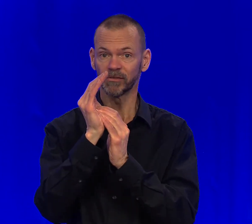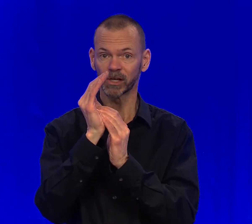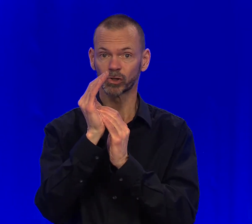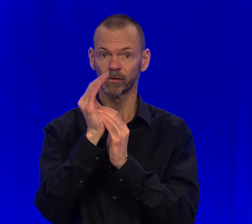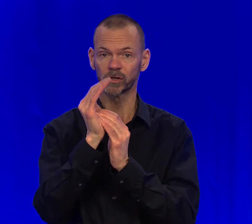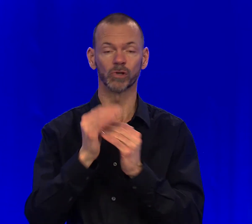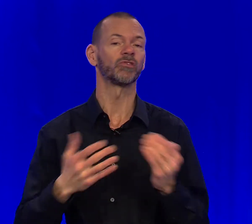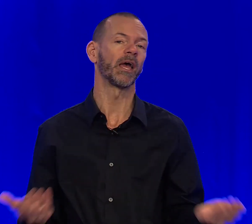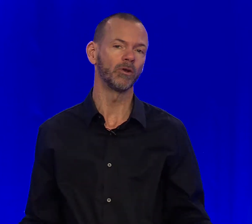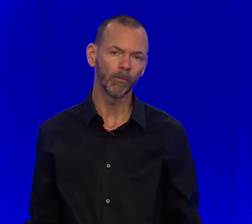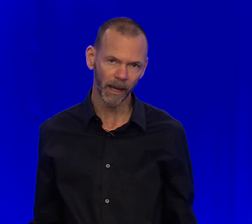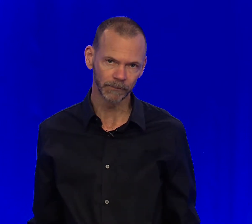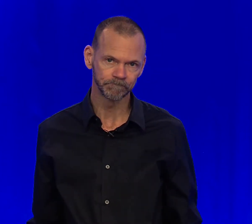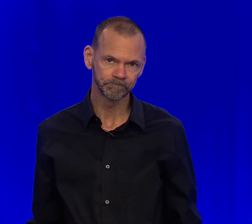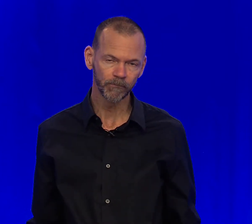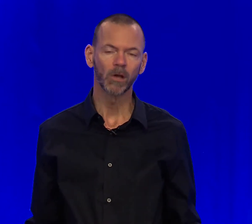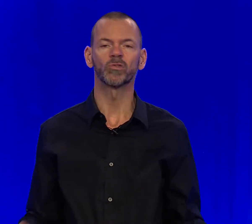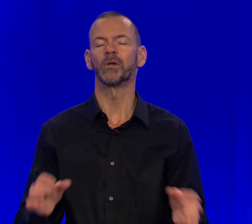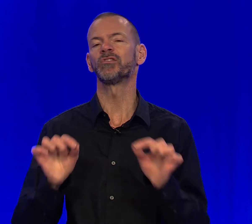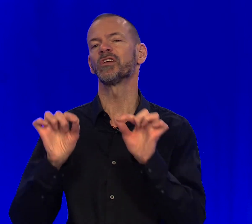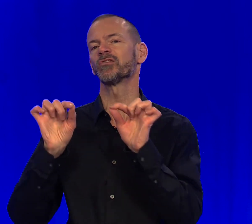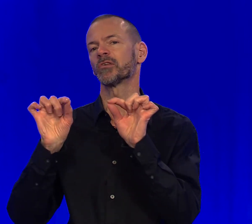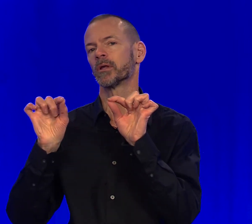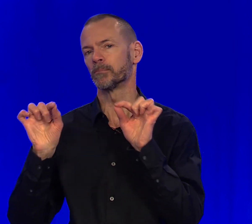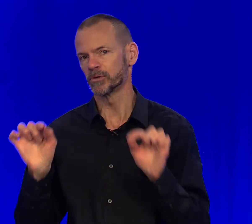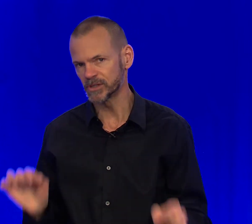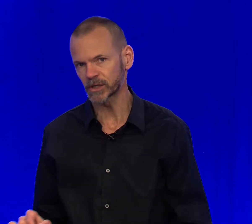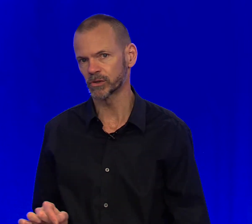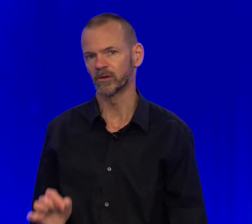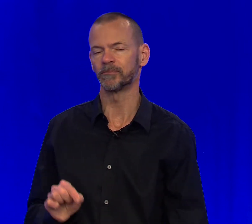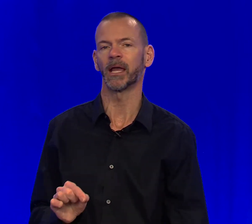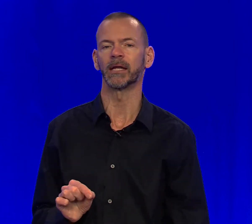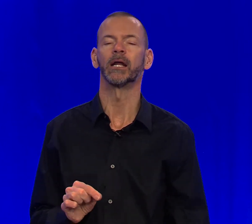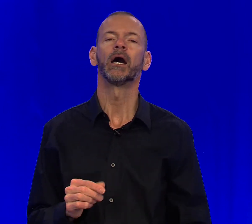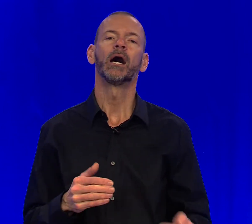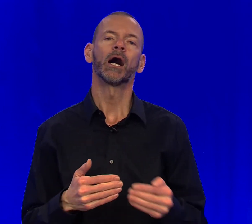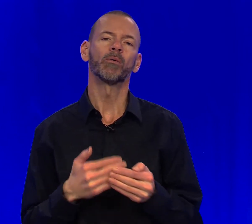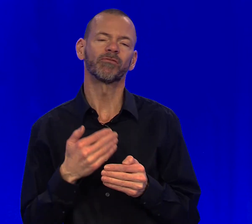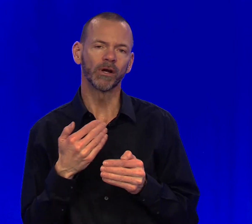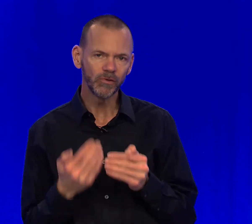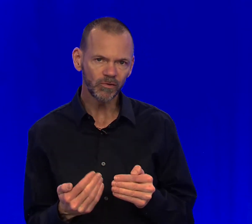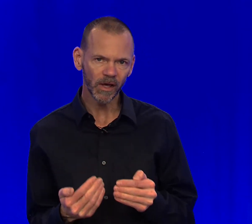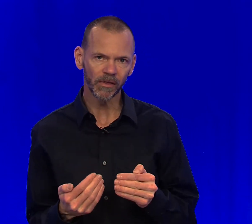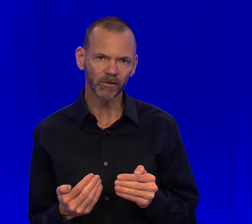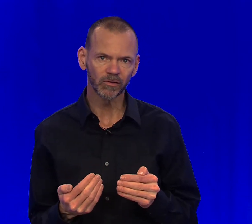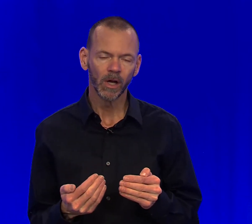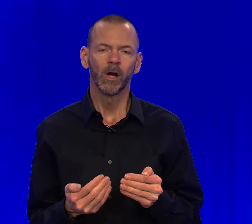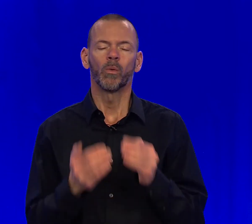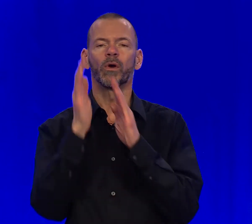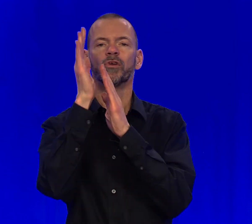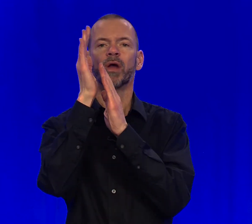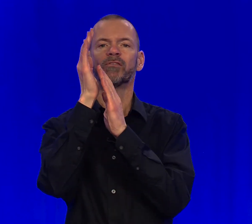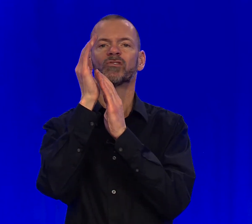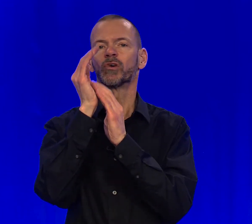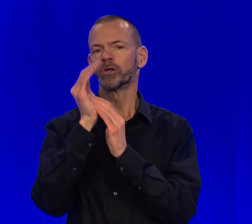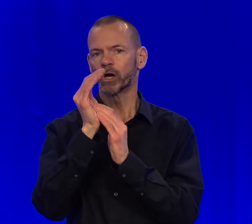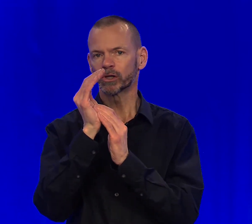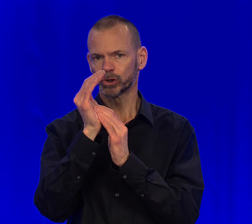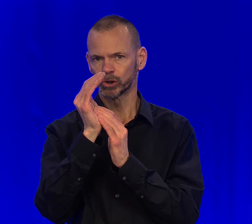significant curvatures and no pain. So it isn't necessarily a predictor of pain. However, I do say this, whether you have a scoliotic